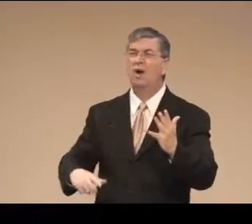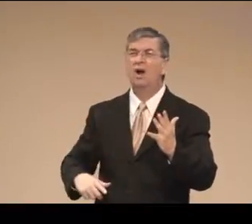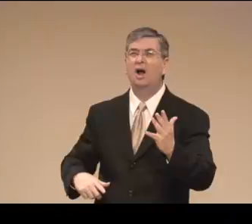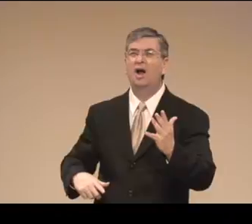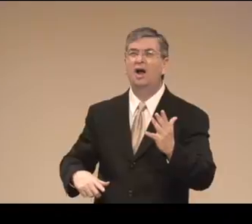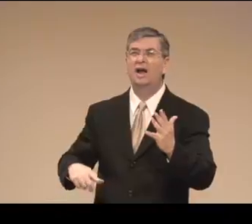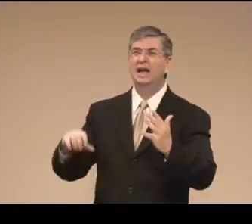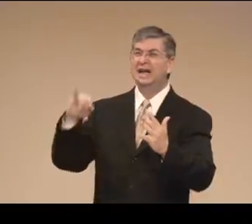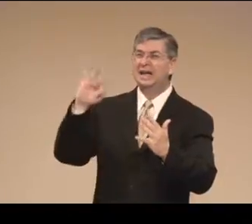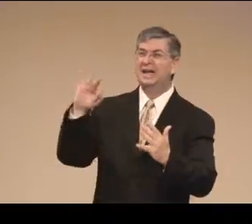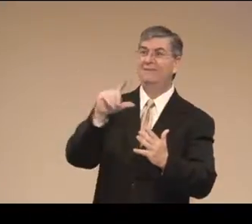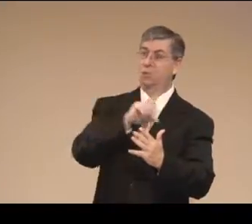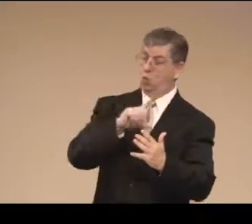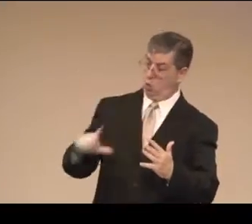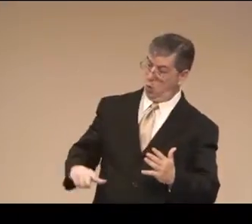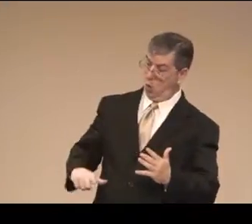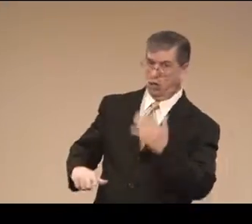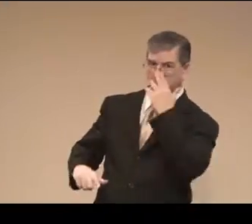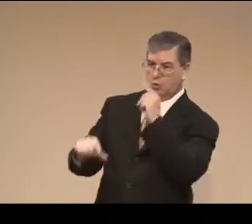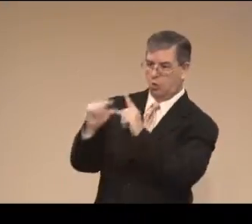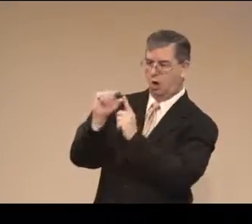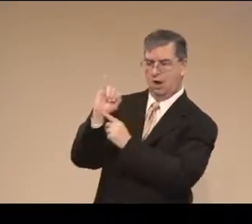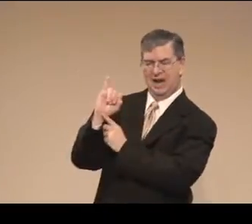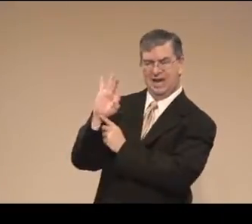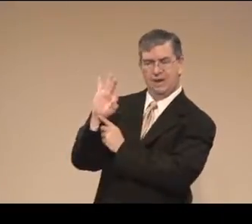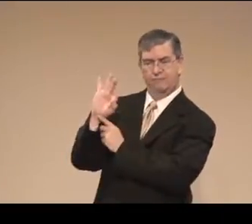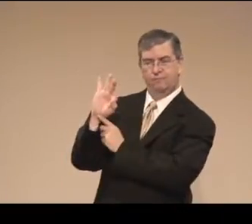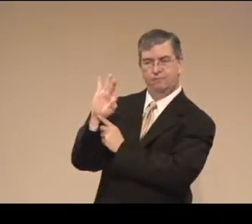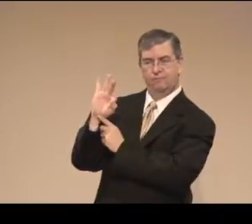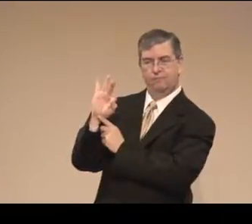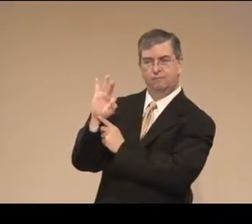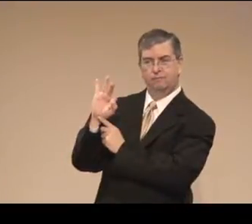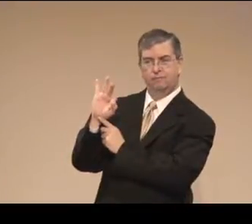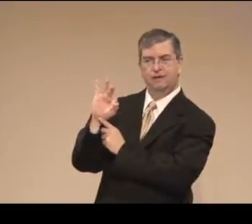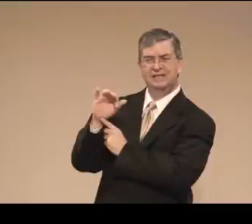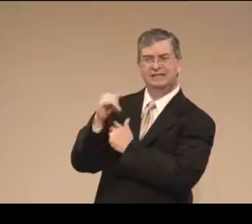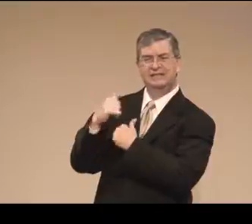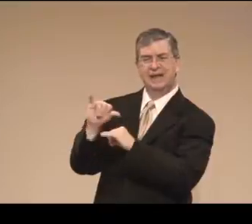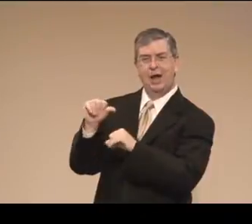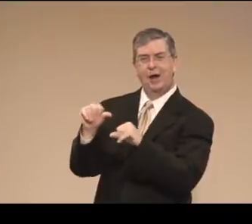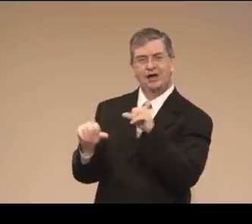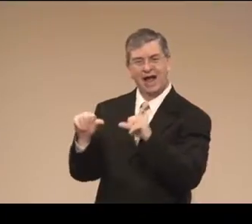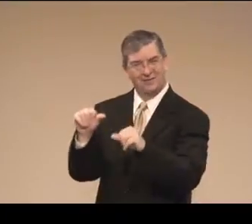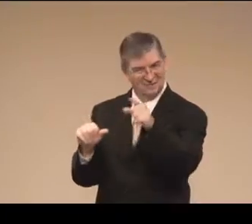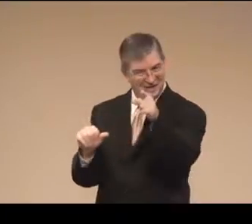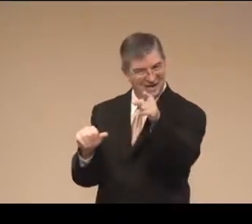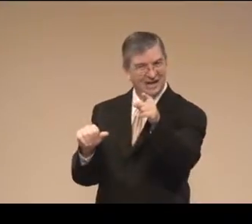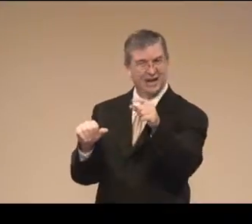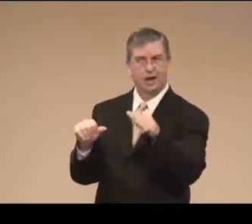So straight out of Gideon's mouth, oh my Lord, if it says,